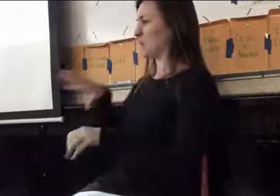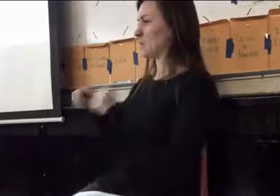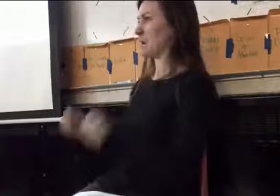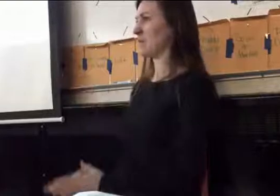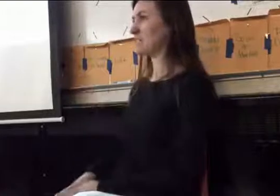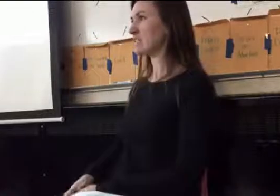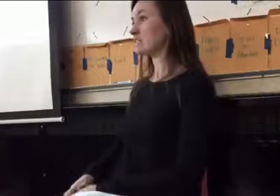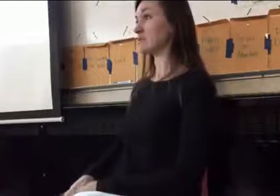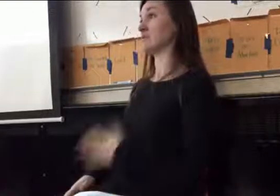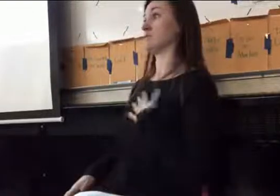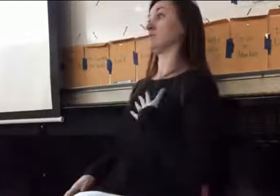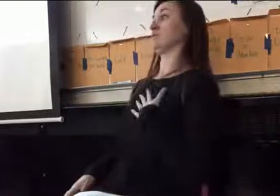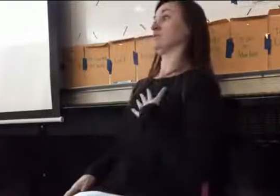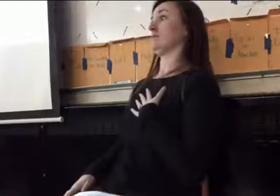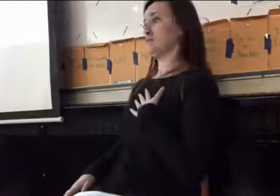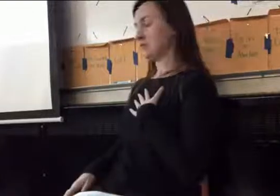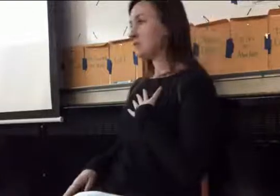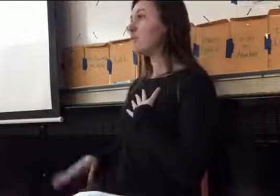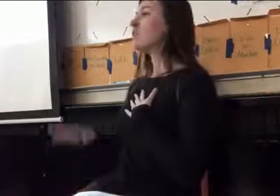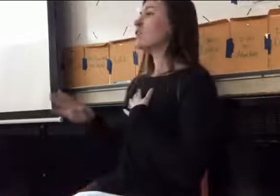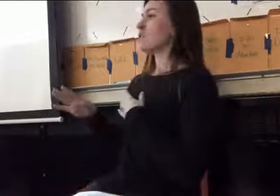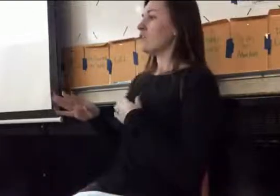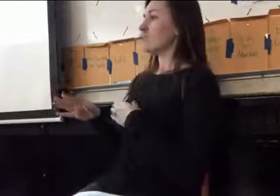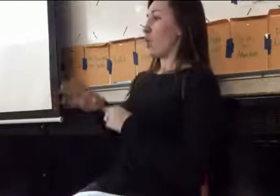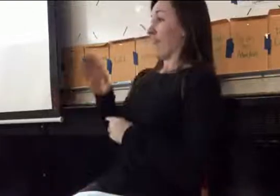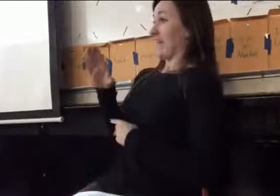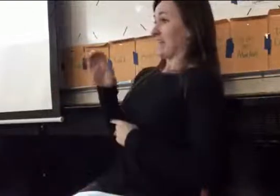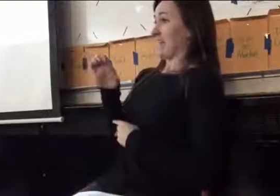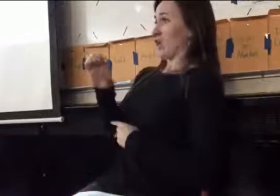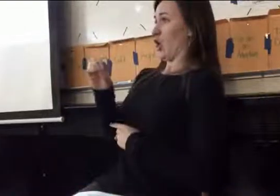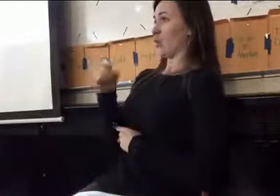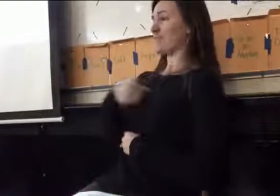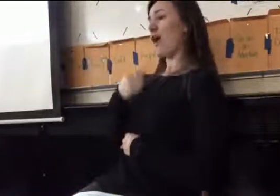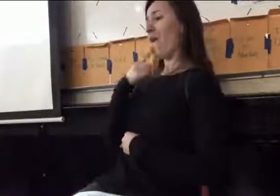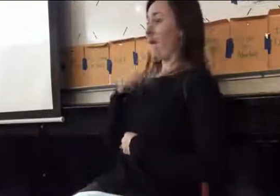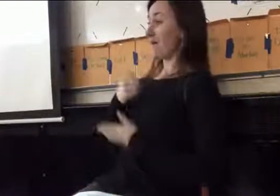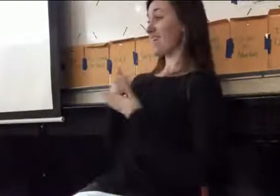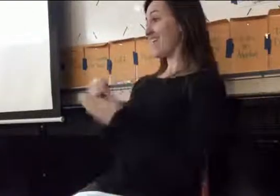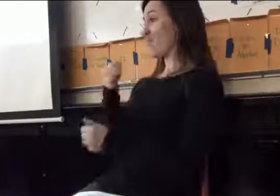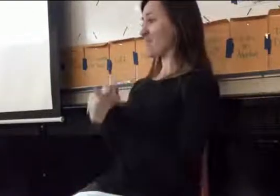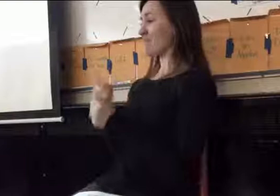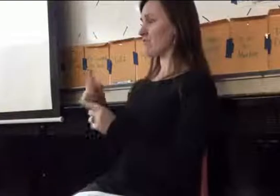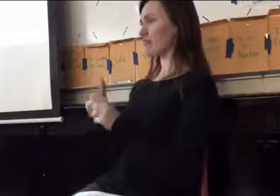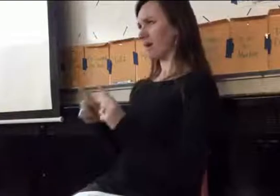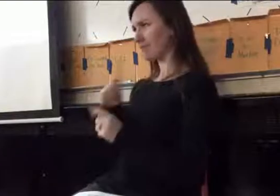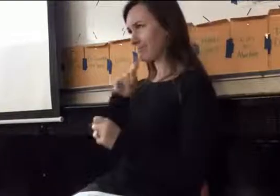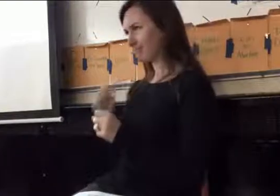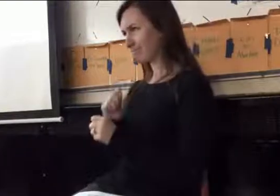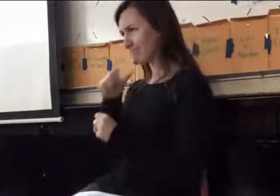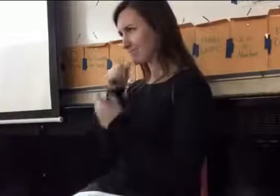started to say, like, it was this guy, the CEO, that thought, I'm going to help everybody. But it didn't actually end up